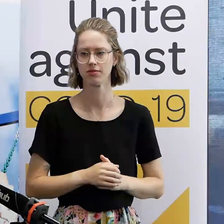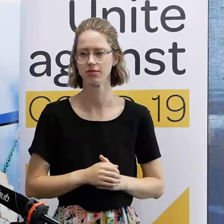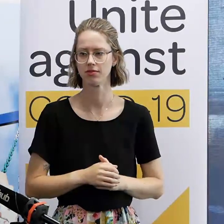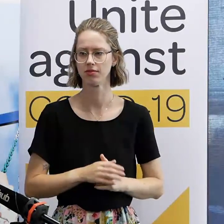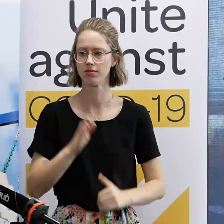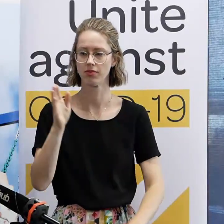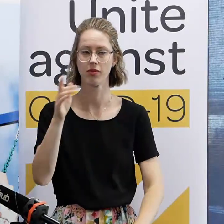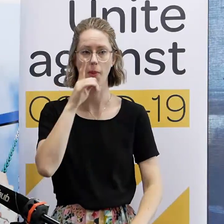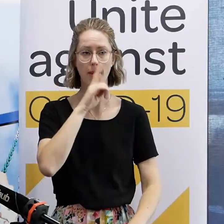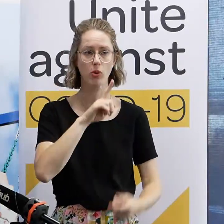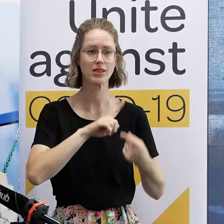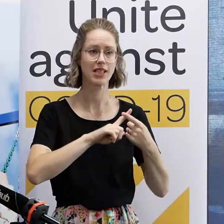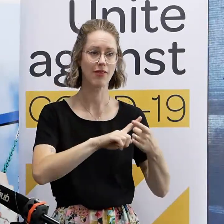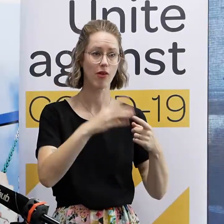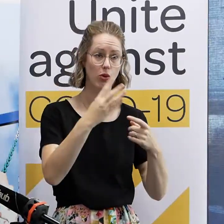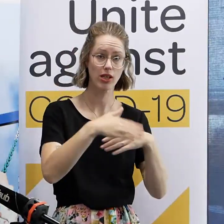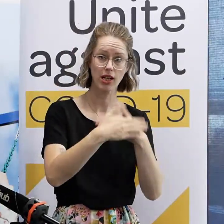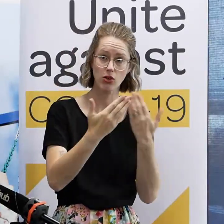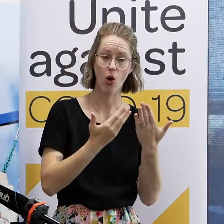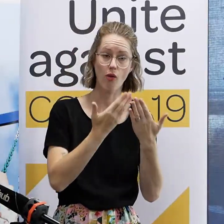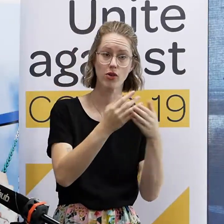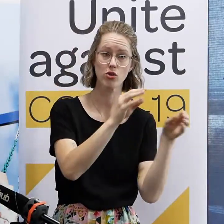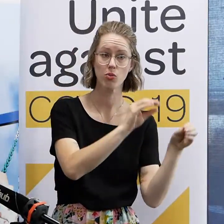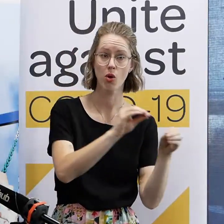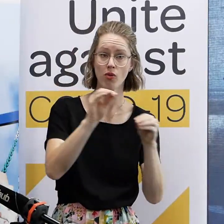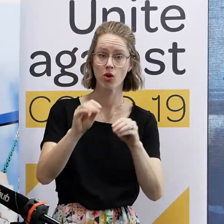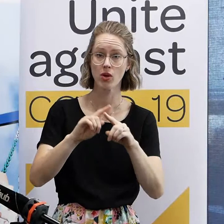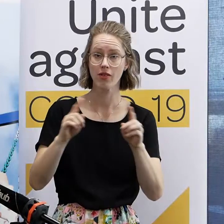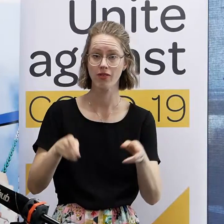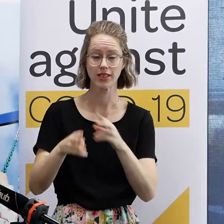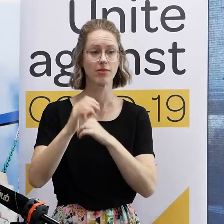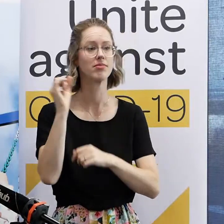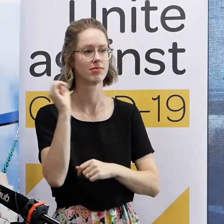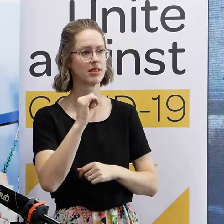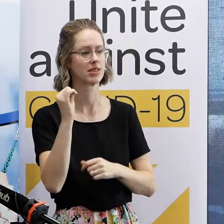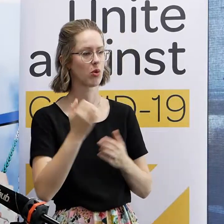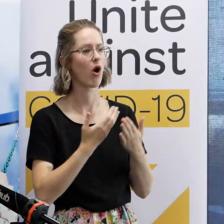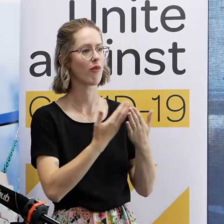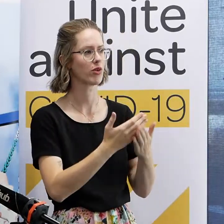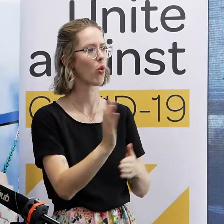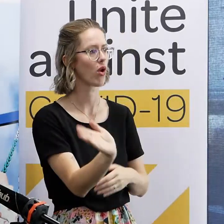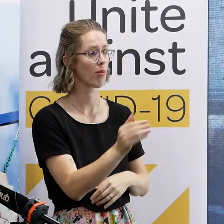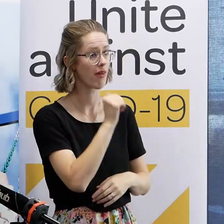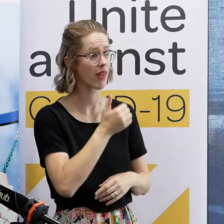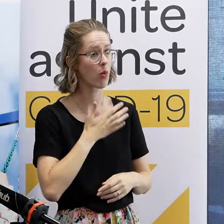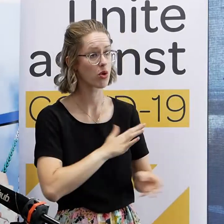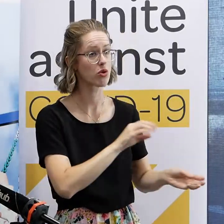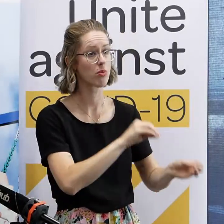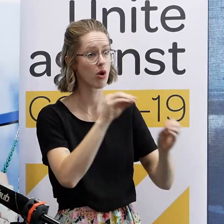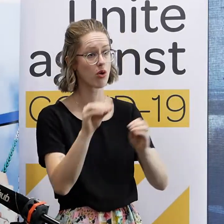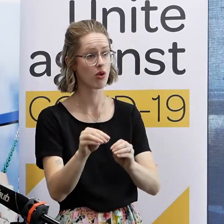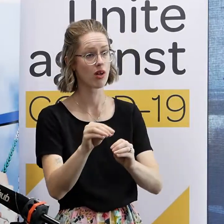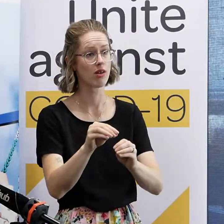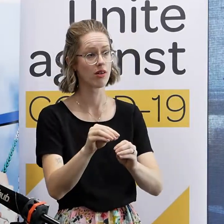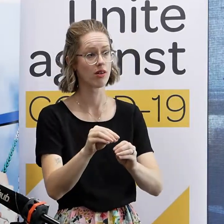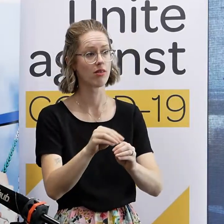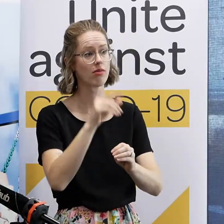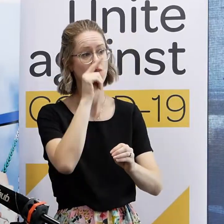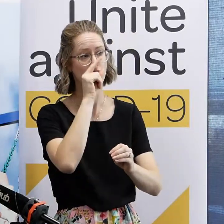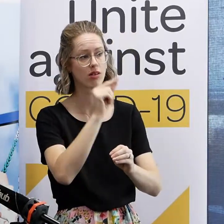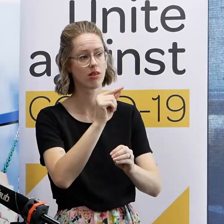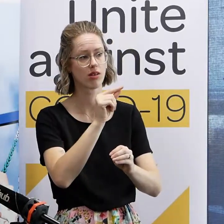that will remain there longer, have you offered to move them into a different facility? Yes, we have. We've offered all of them if they'd like to move to a different facility, and as